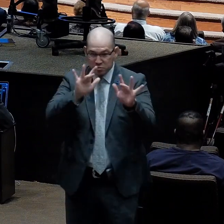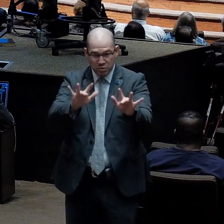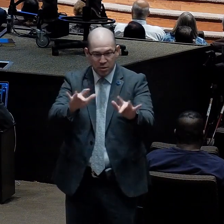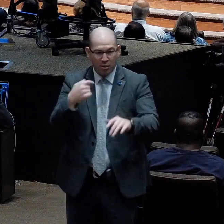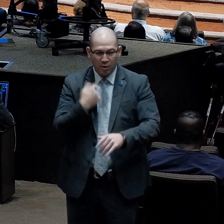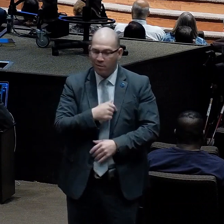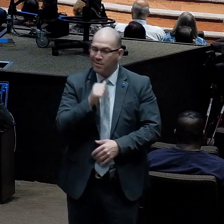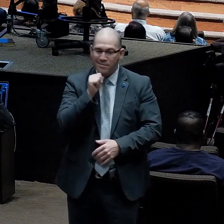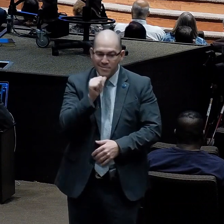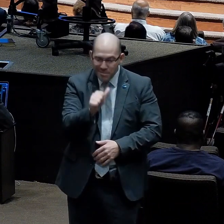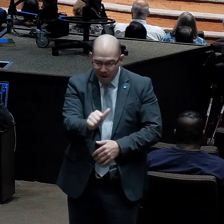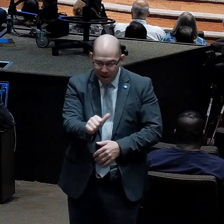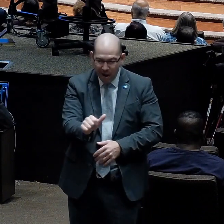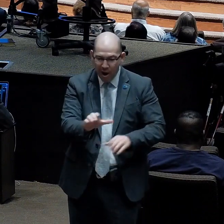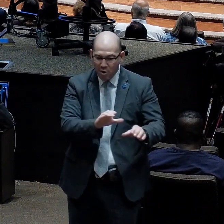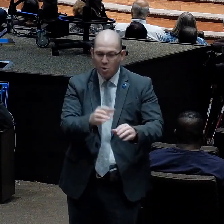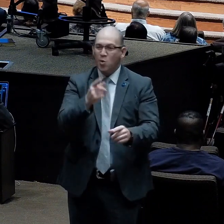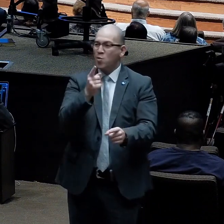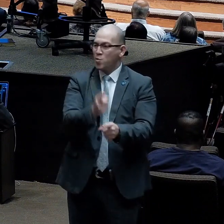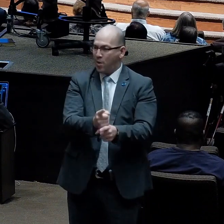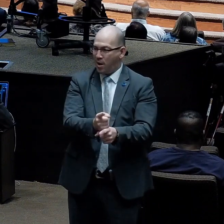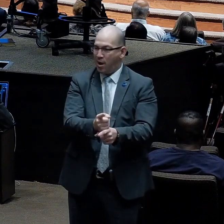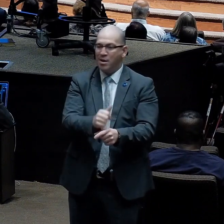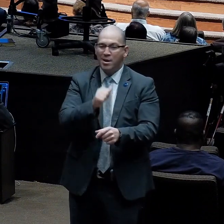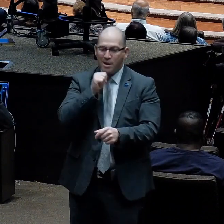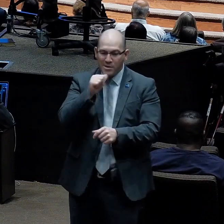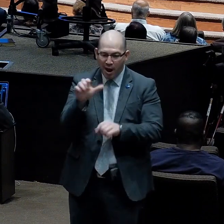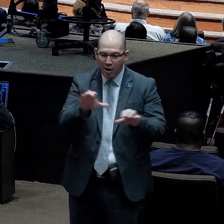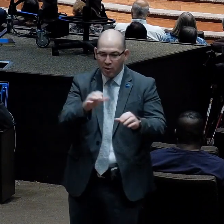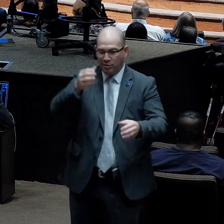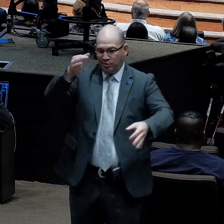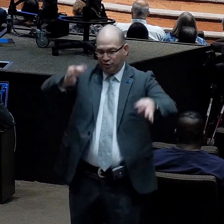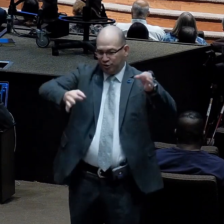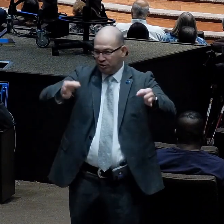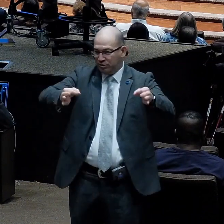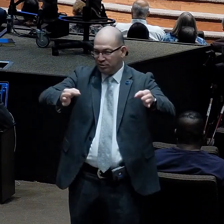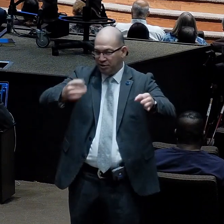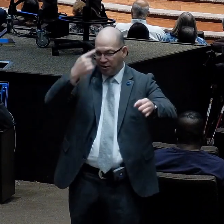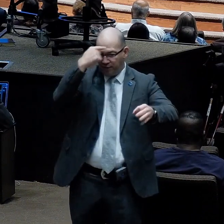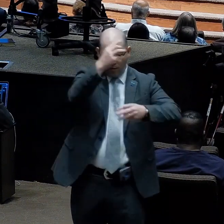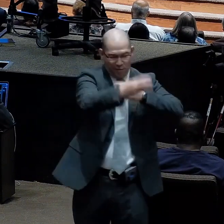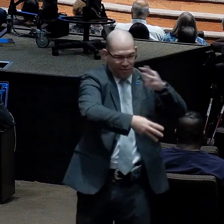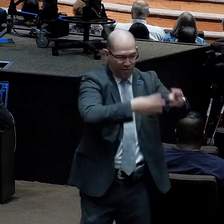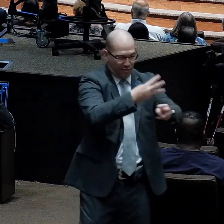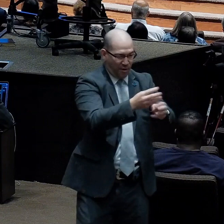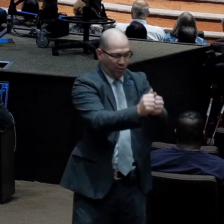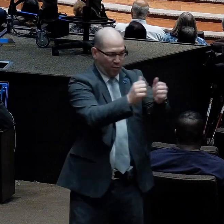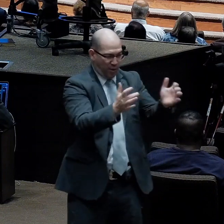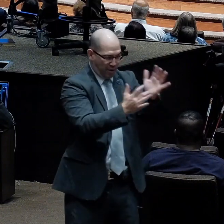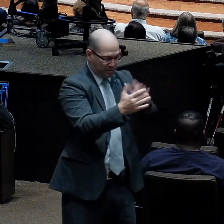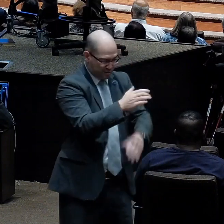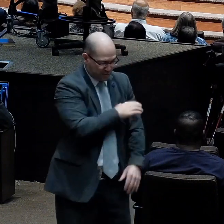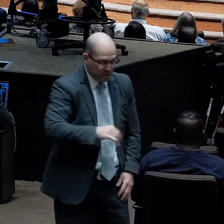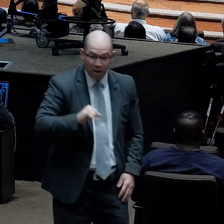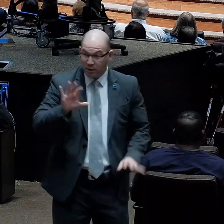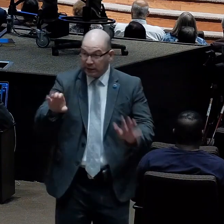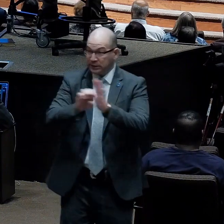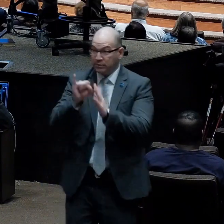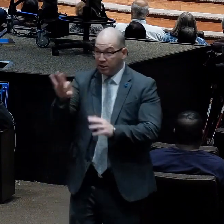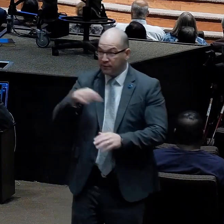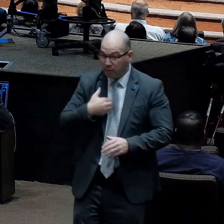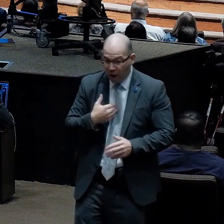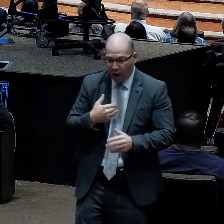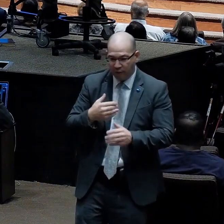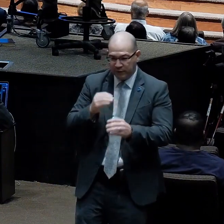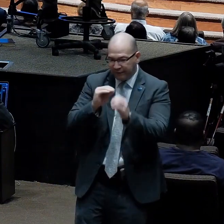doing justice to a lost and dying world. If you had the cure for cancer and it was